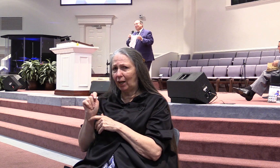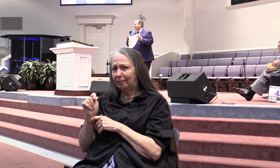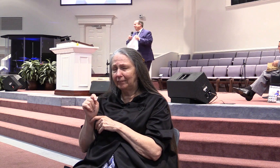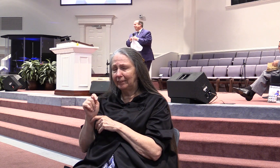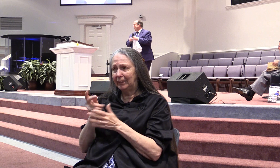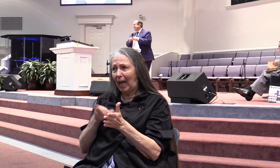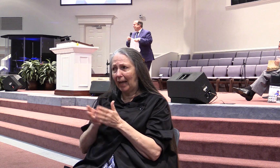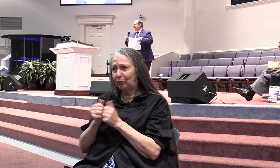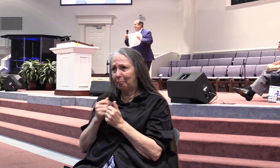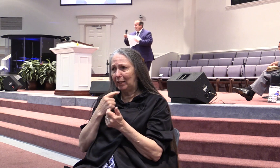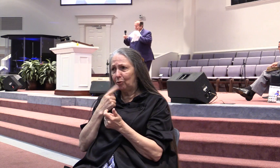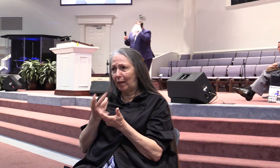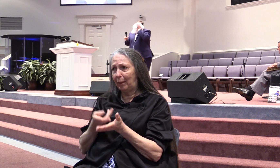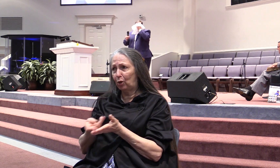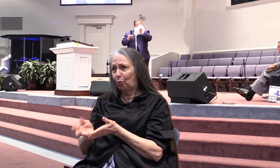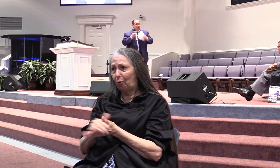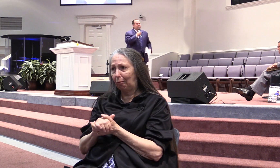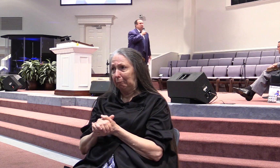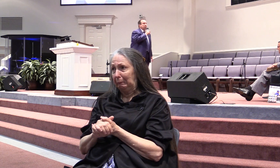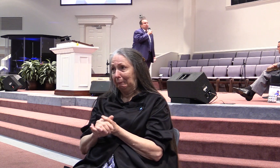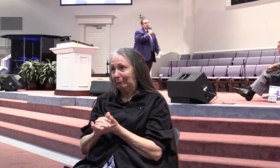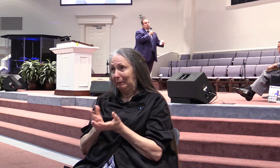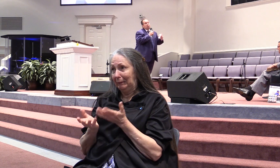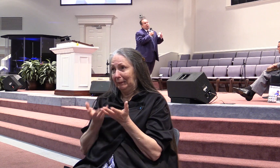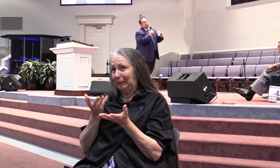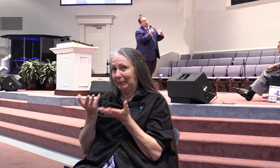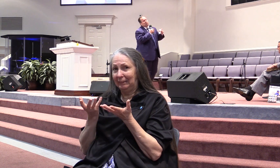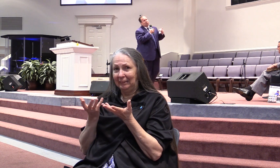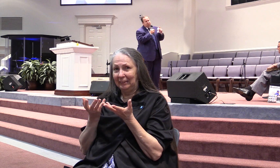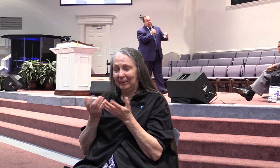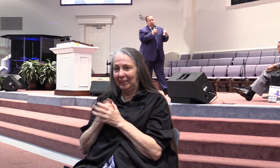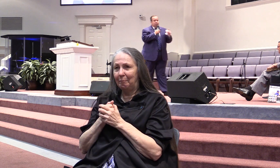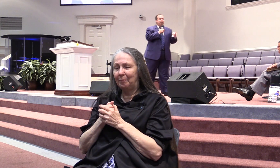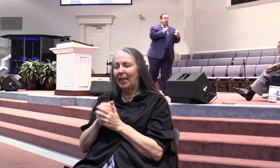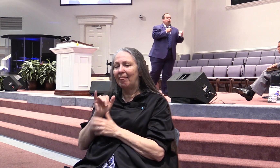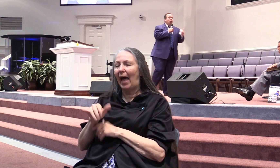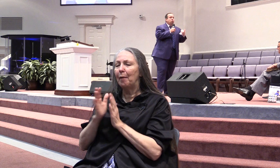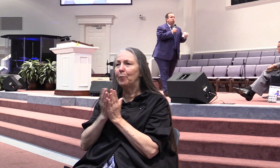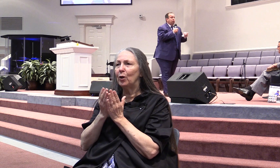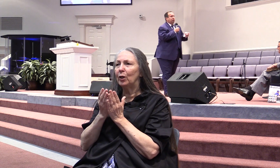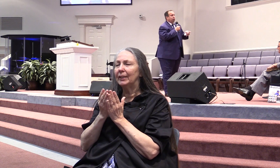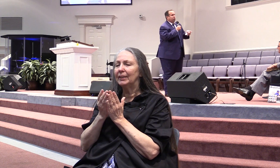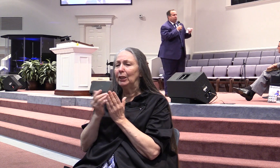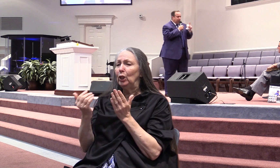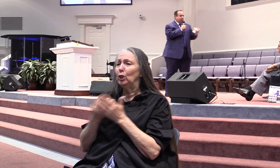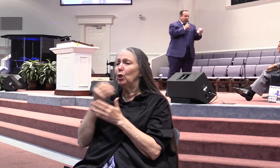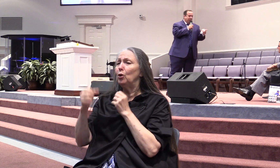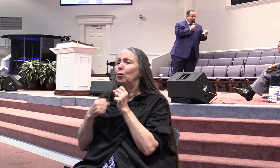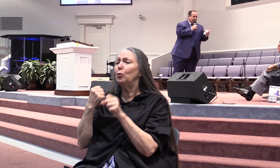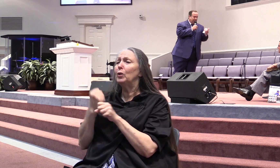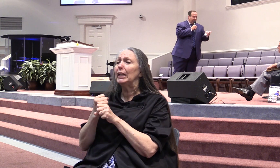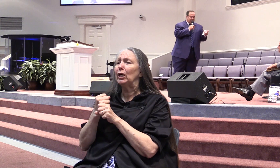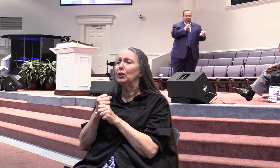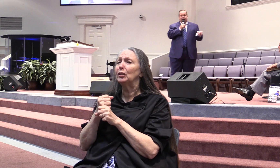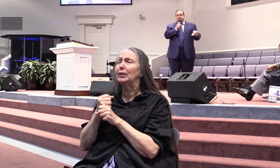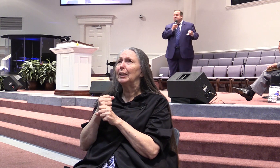honesty if nothing else. I am persuaded, Bishop, that Leviticus has probably killed more New Year's resolutions than Krispy Kreme has.